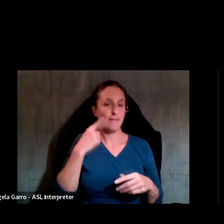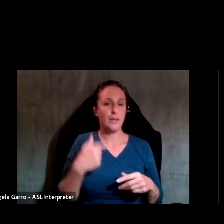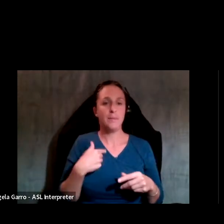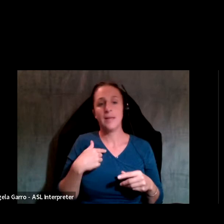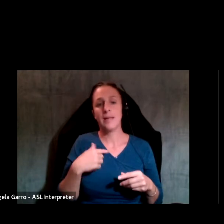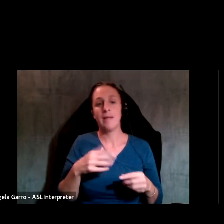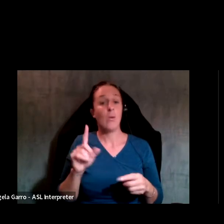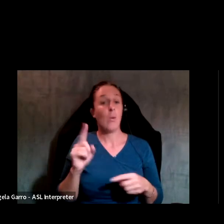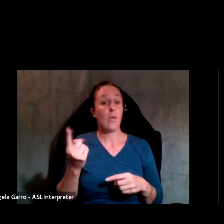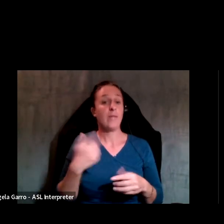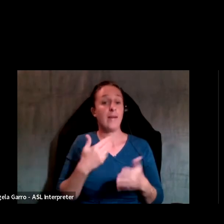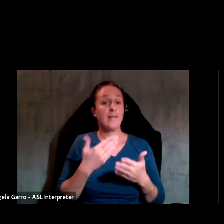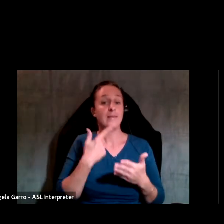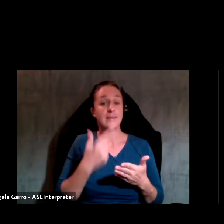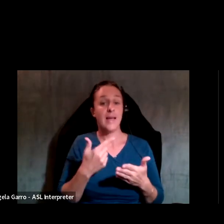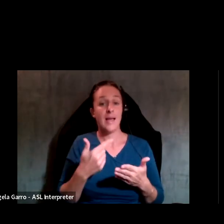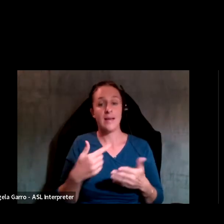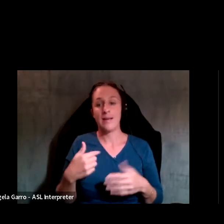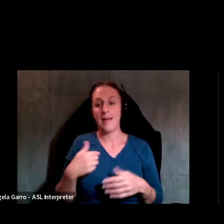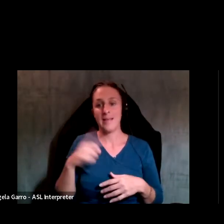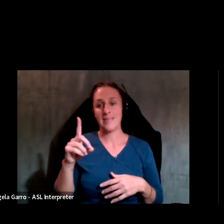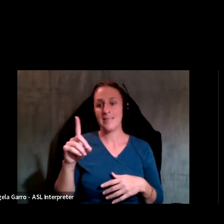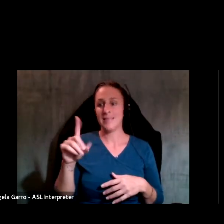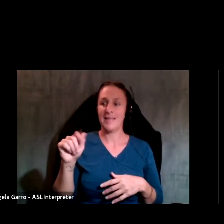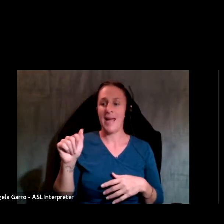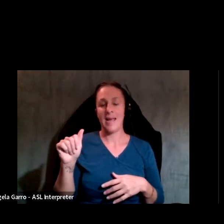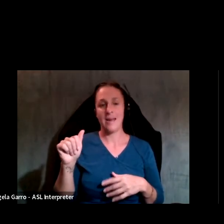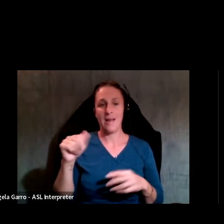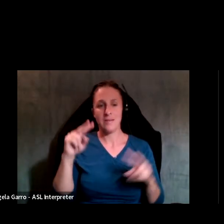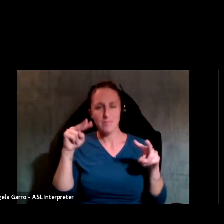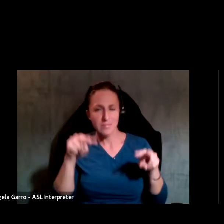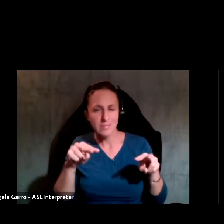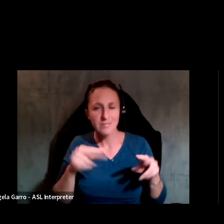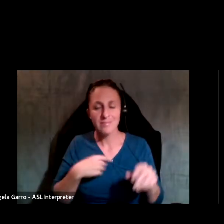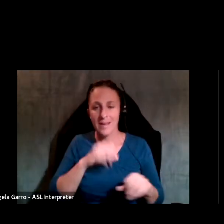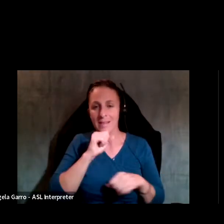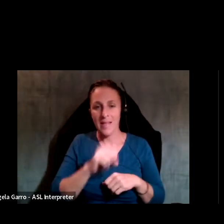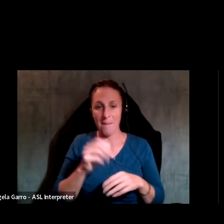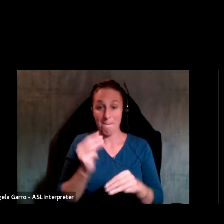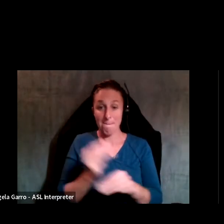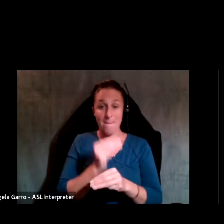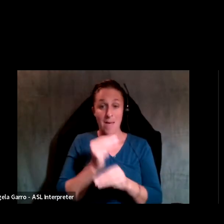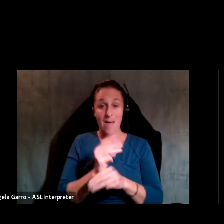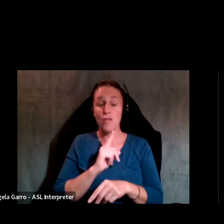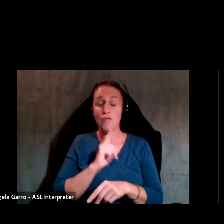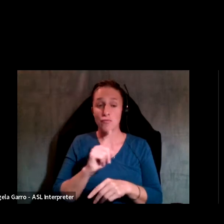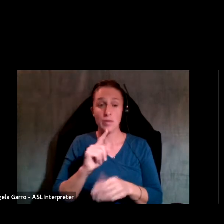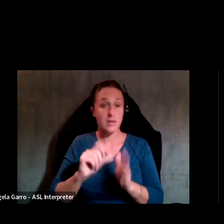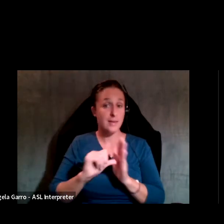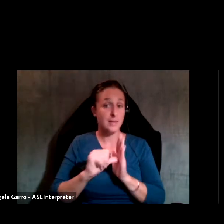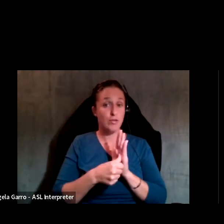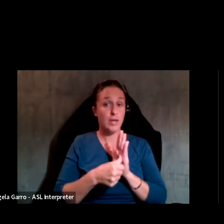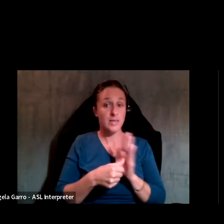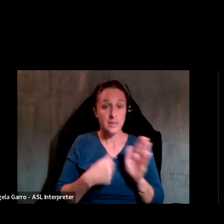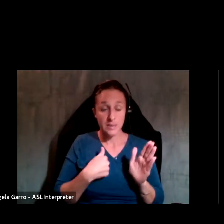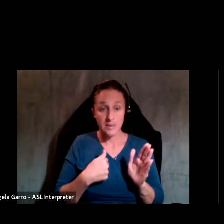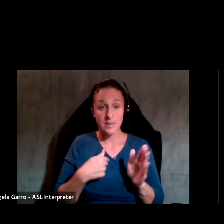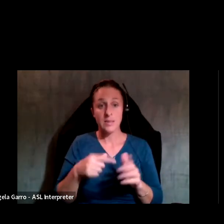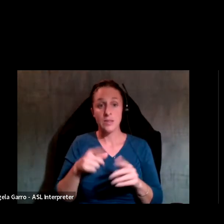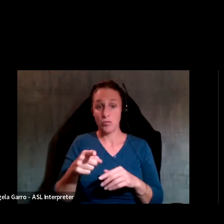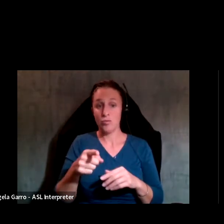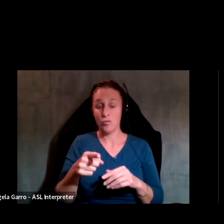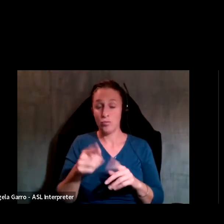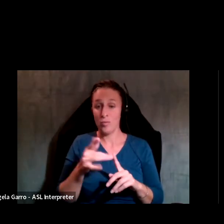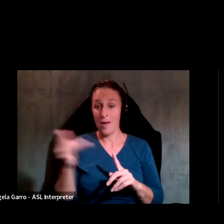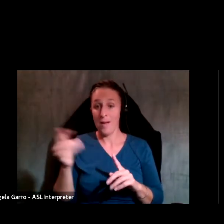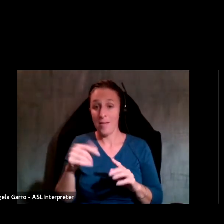just, again, I'm the data hound and I love it. The math, I was very impressed. Like you said, you highlighted